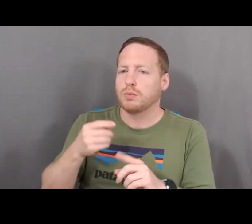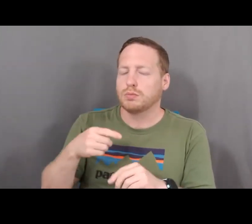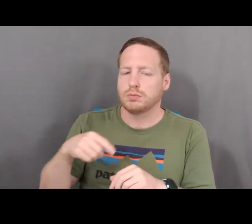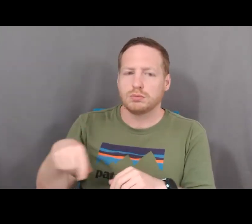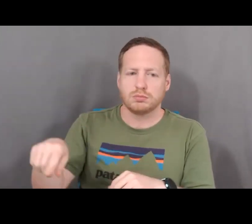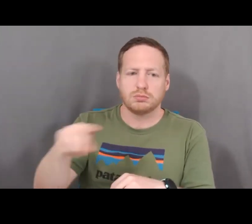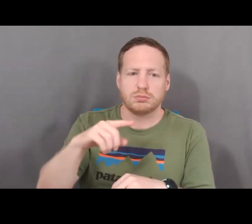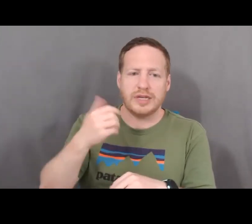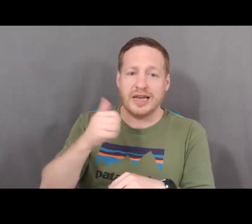And